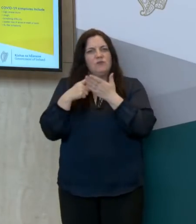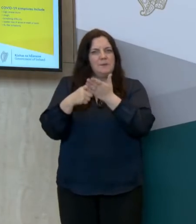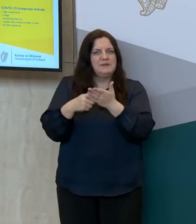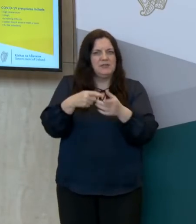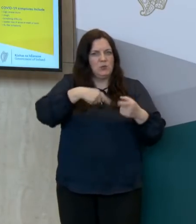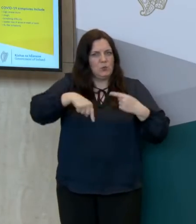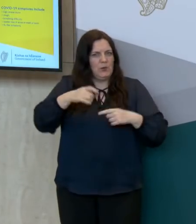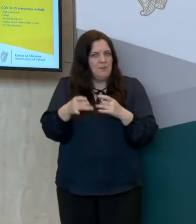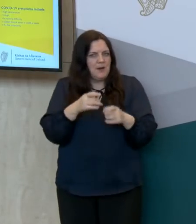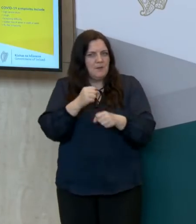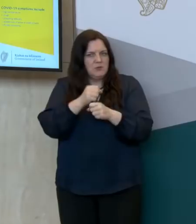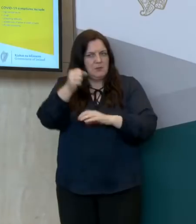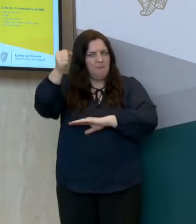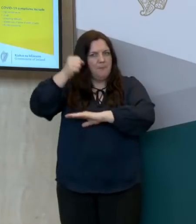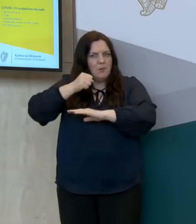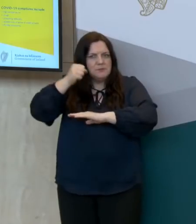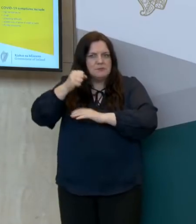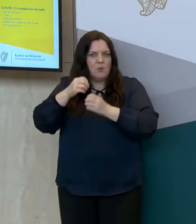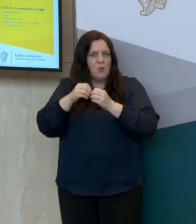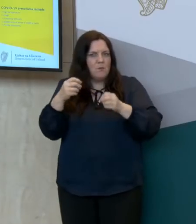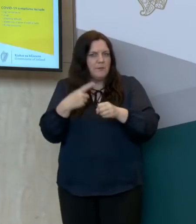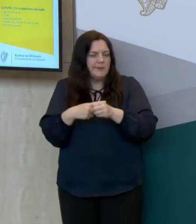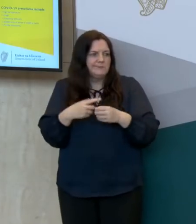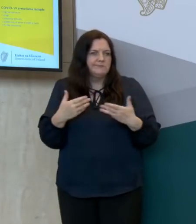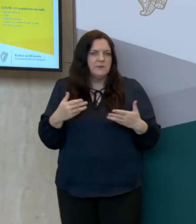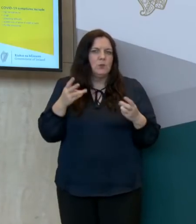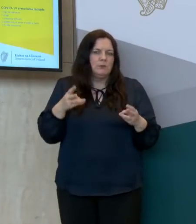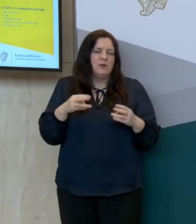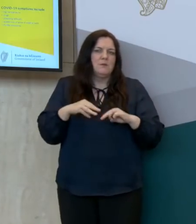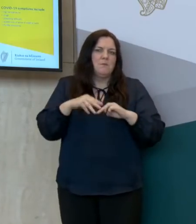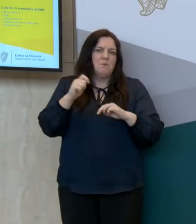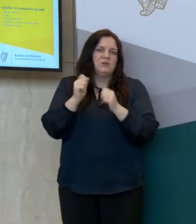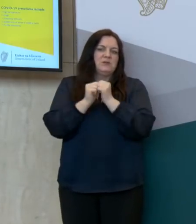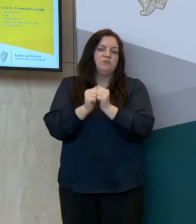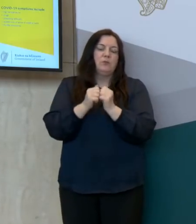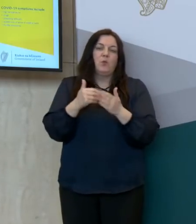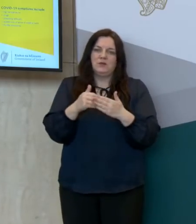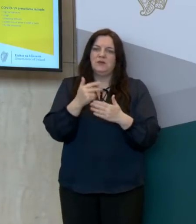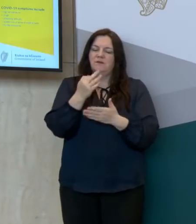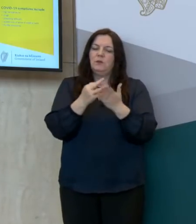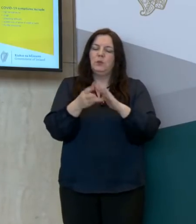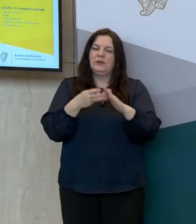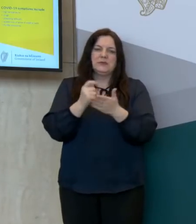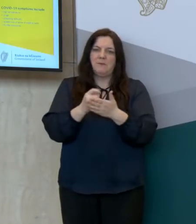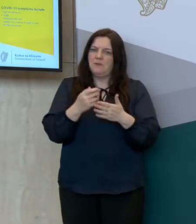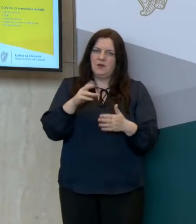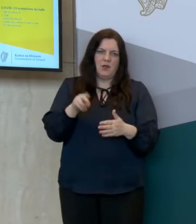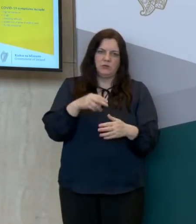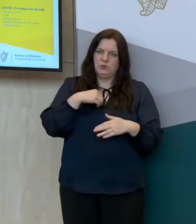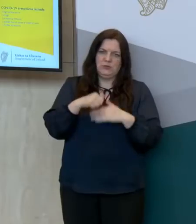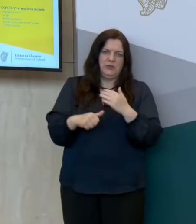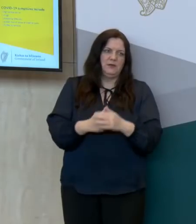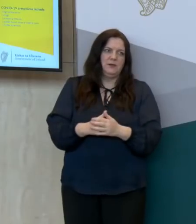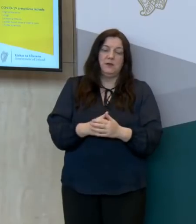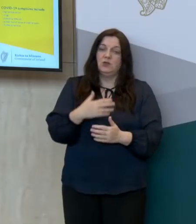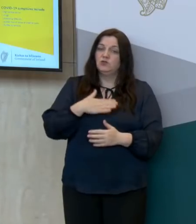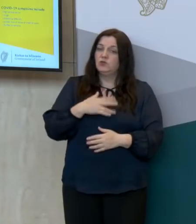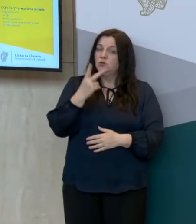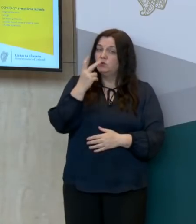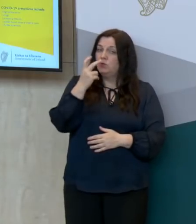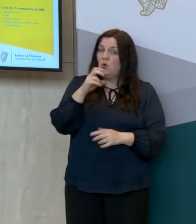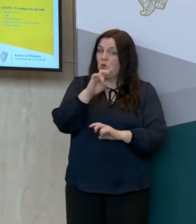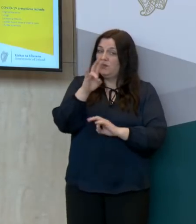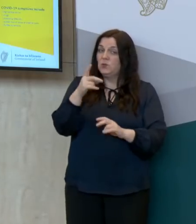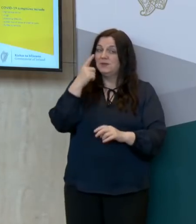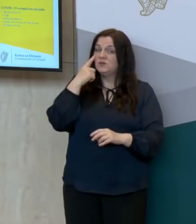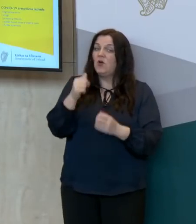we make around pubs will be most appropriately made in a couple of weeks' time, not today. Just 2 other questions. We've seen